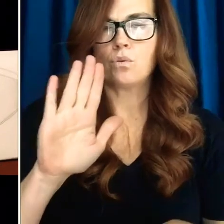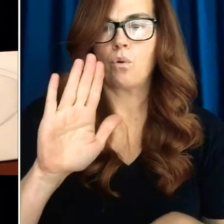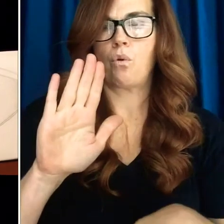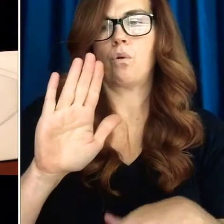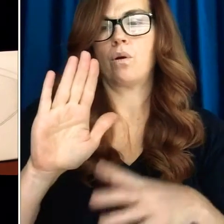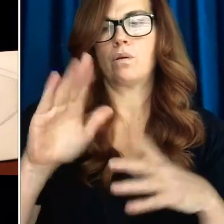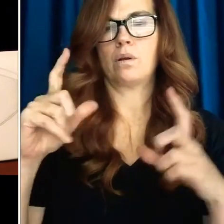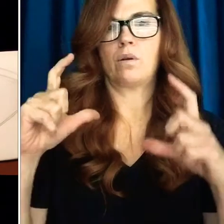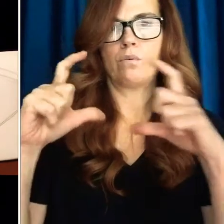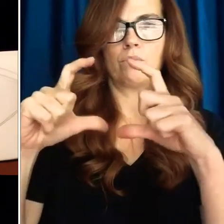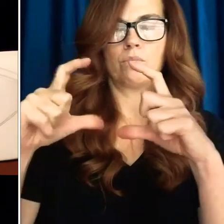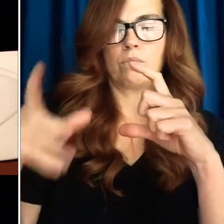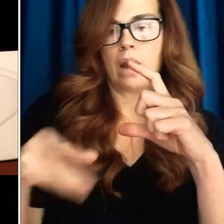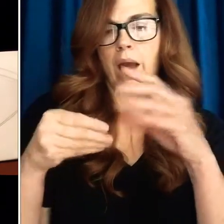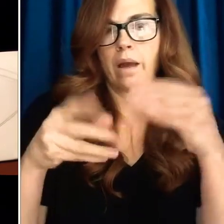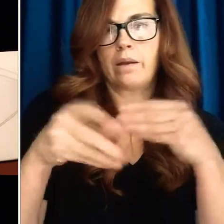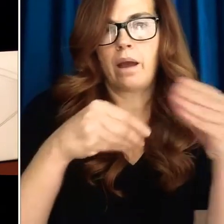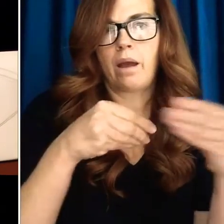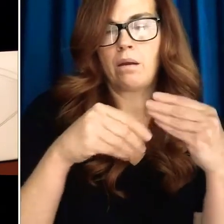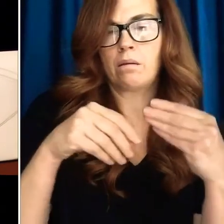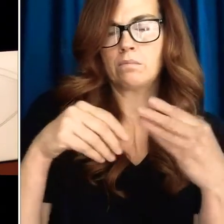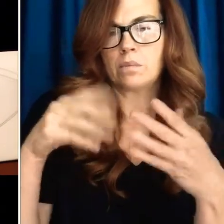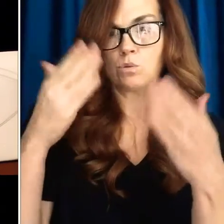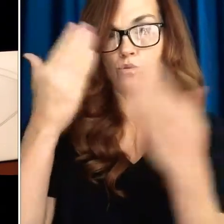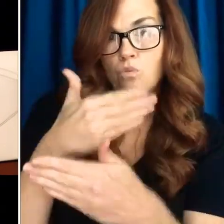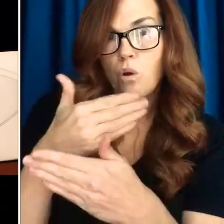don't want that to fade into the background.